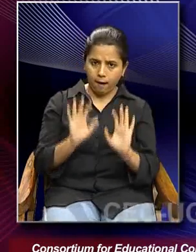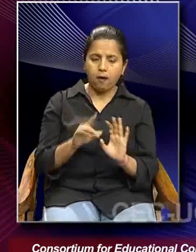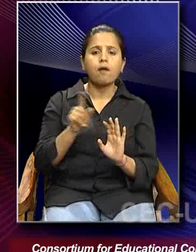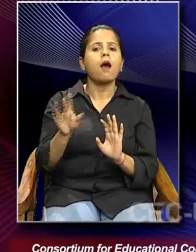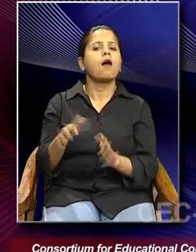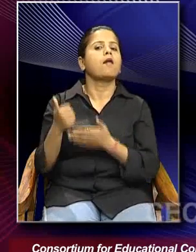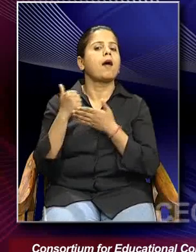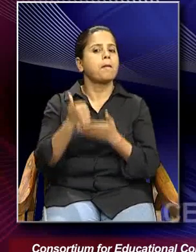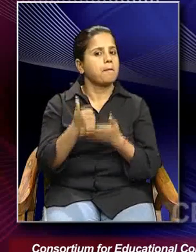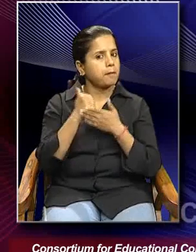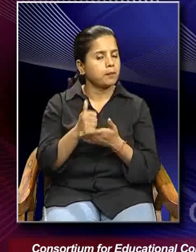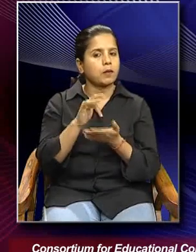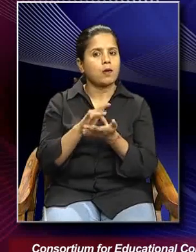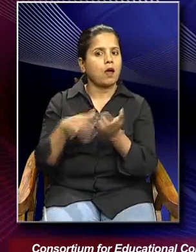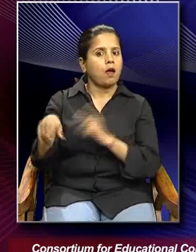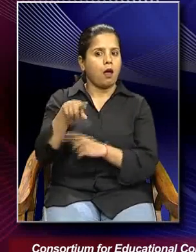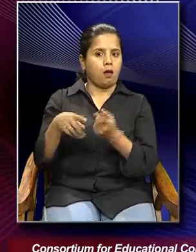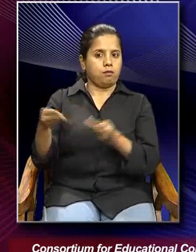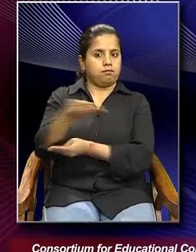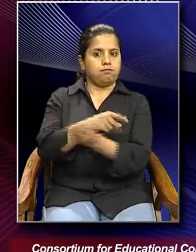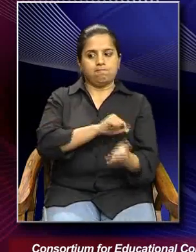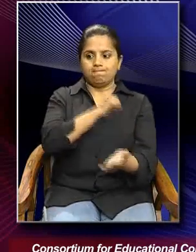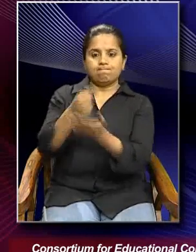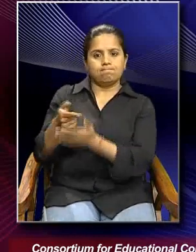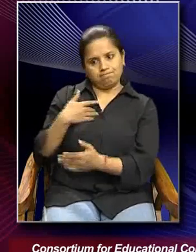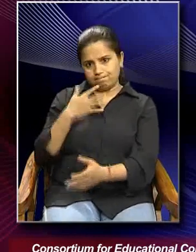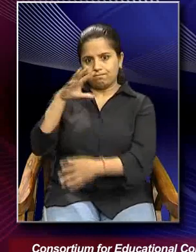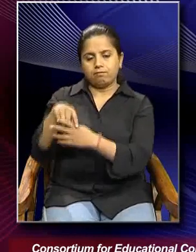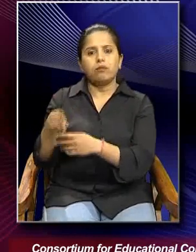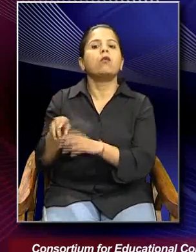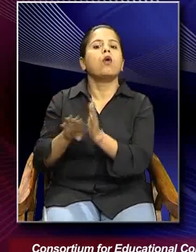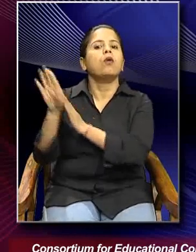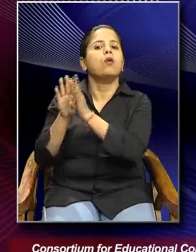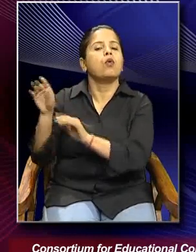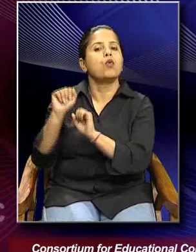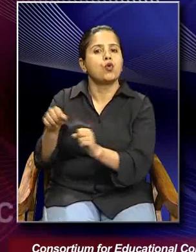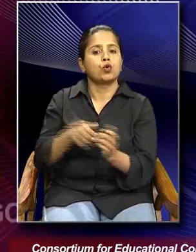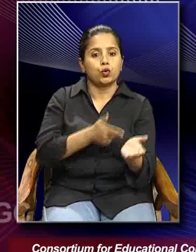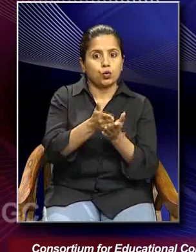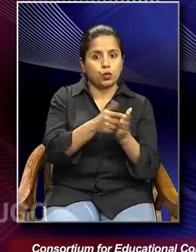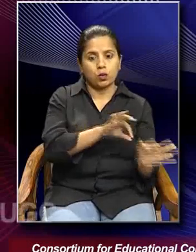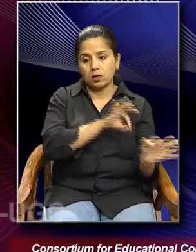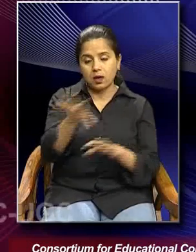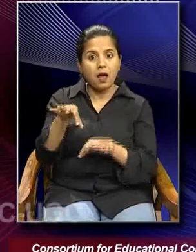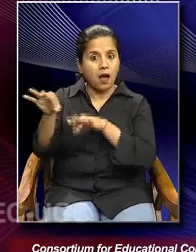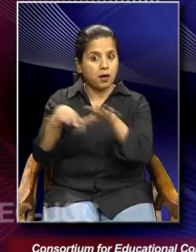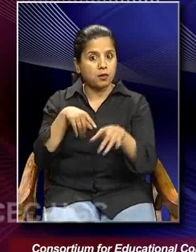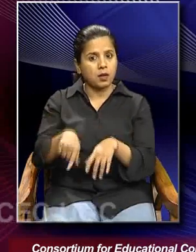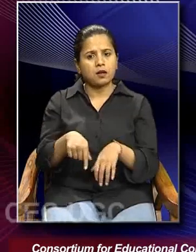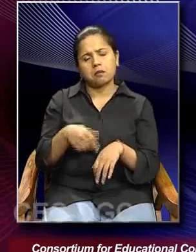helping these place of destination economy to grow. So therefore rural urban migration continues as long